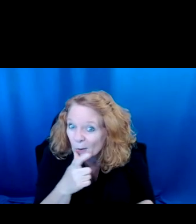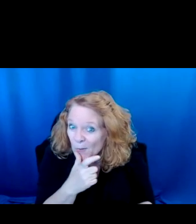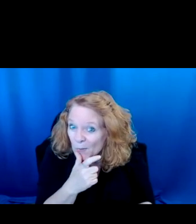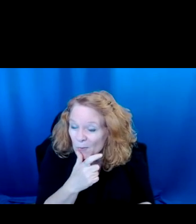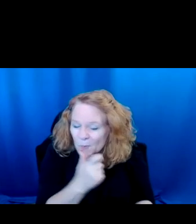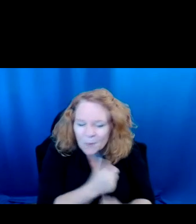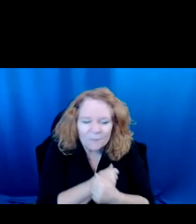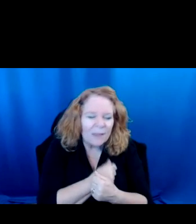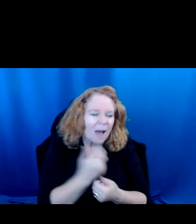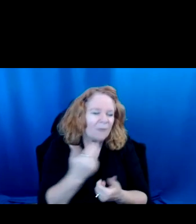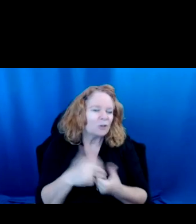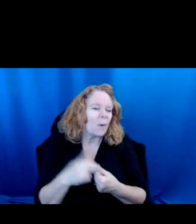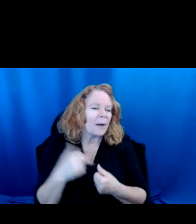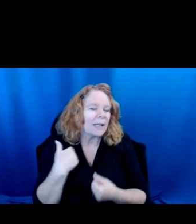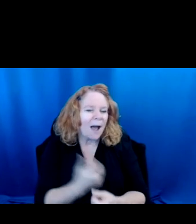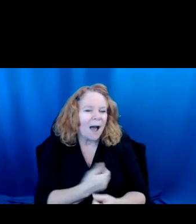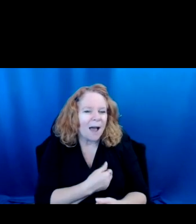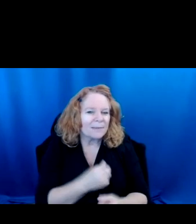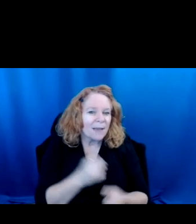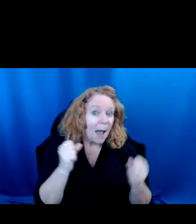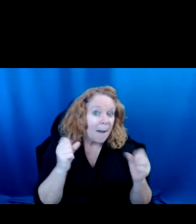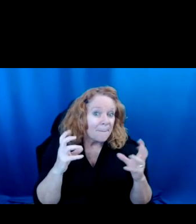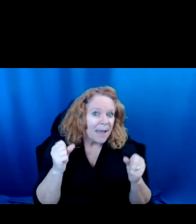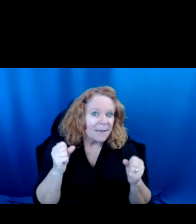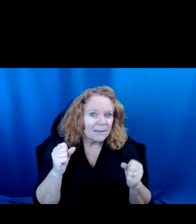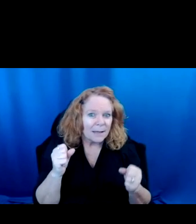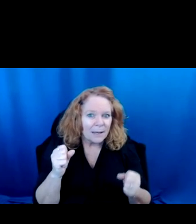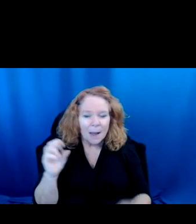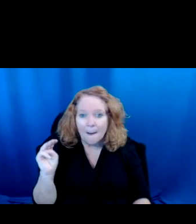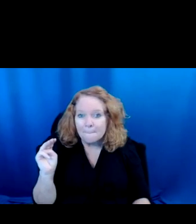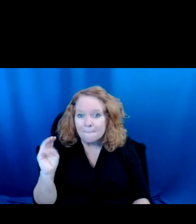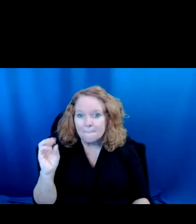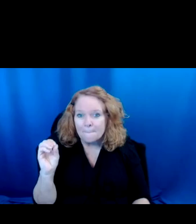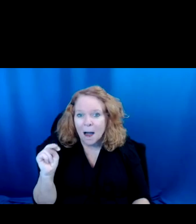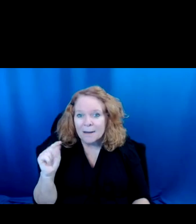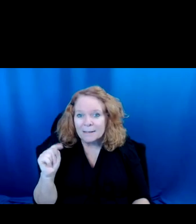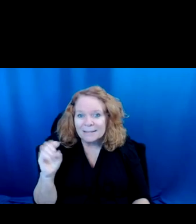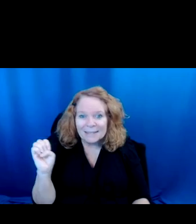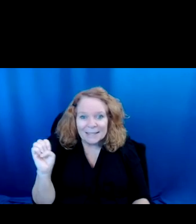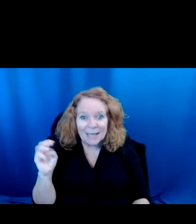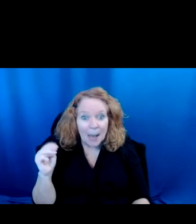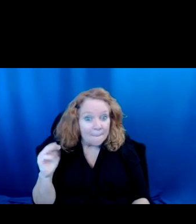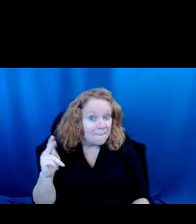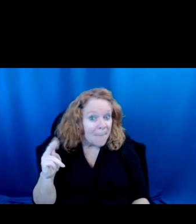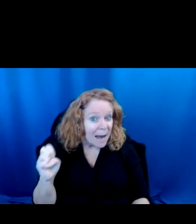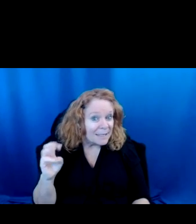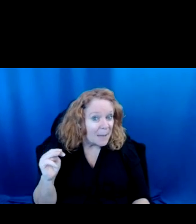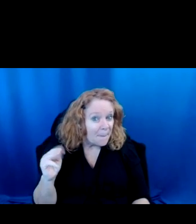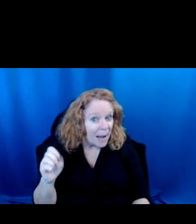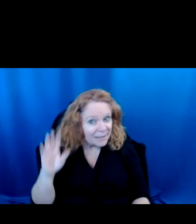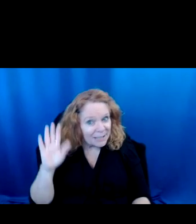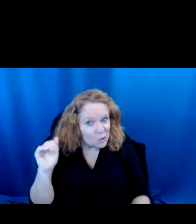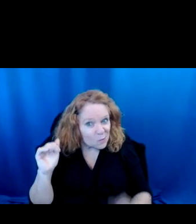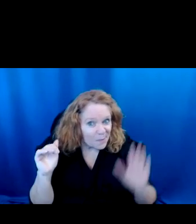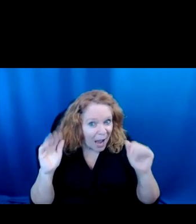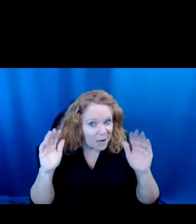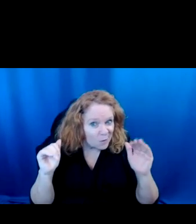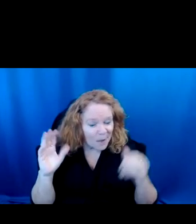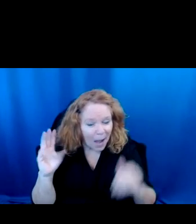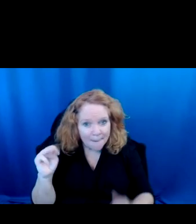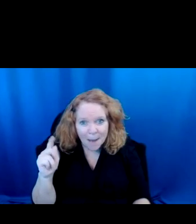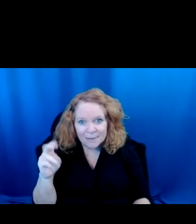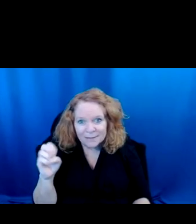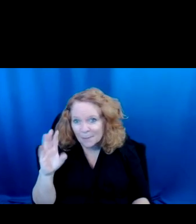on our Storytime Show is the amazing Monty. A Monty, Monty, goodbye, goodbye, goodbye,